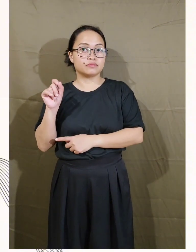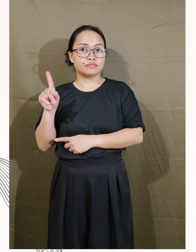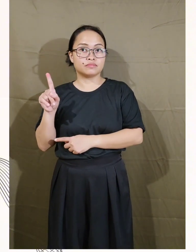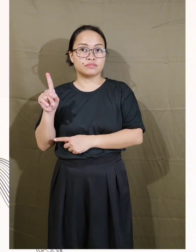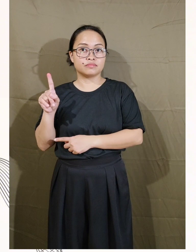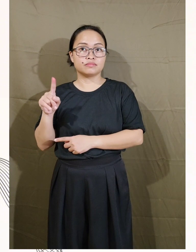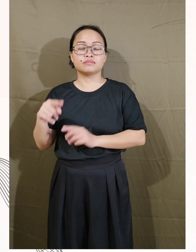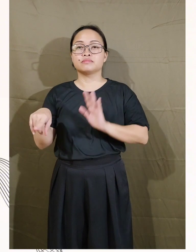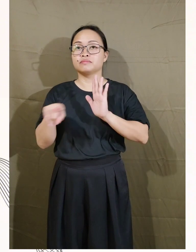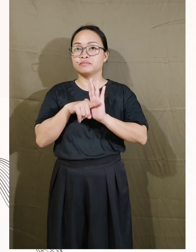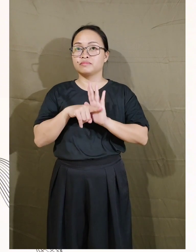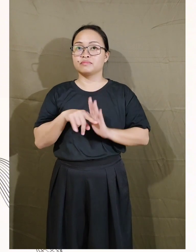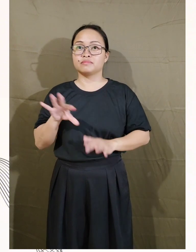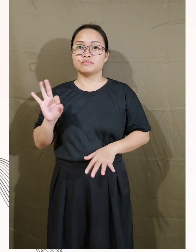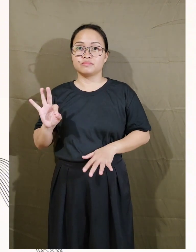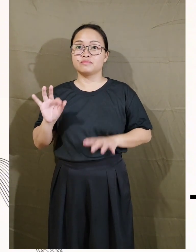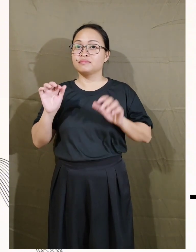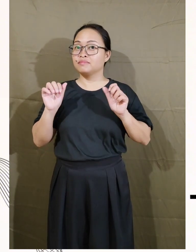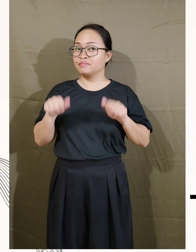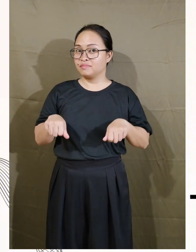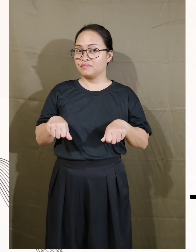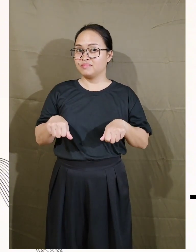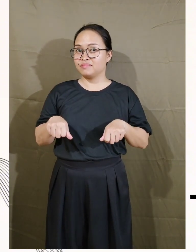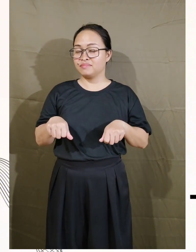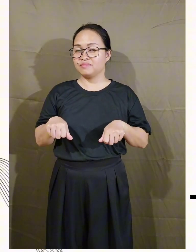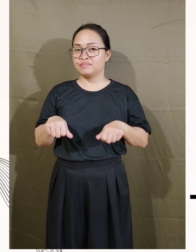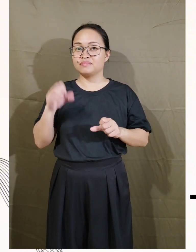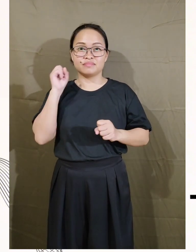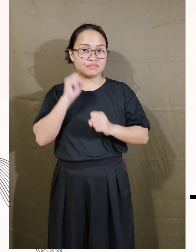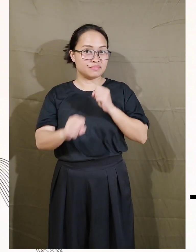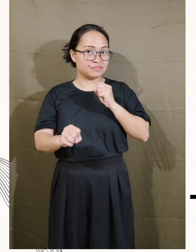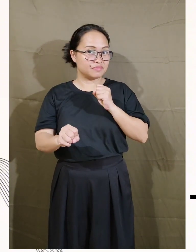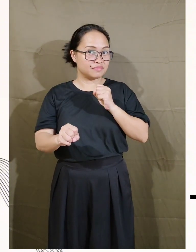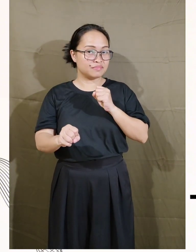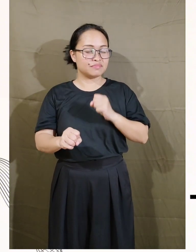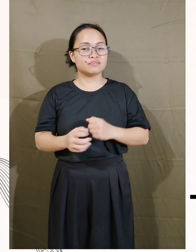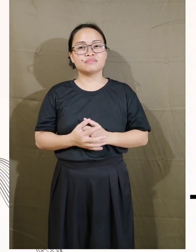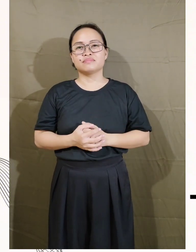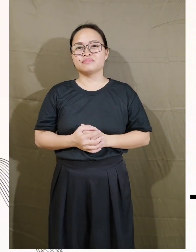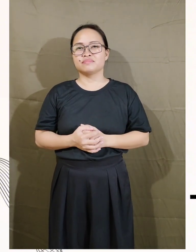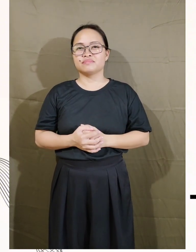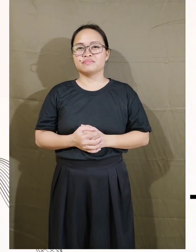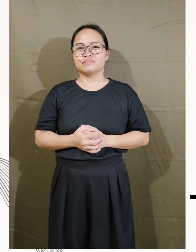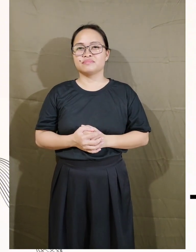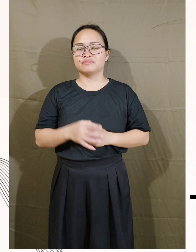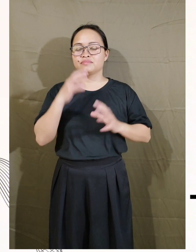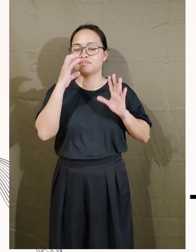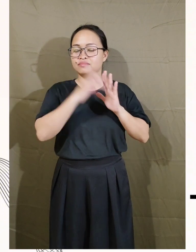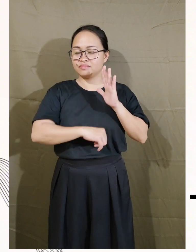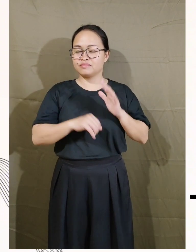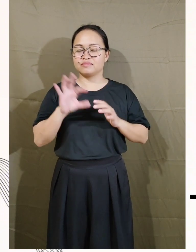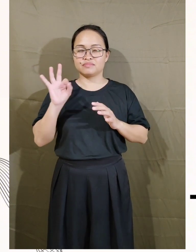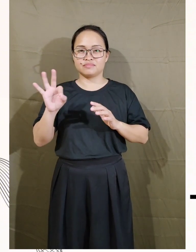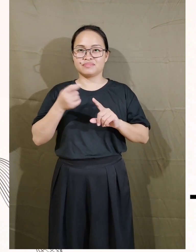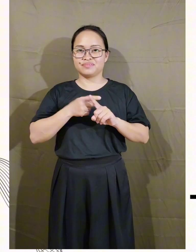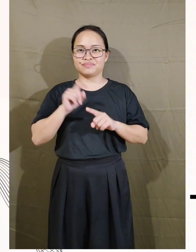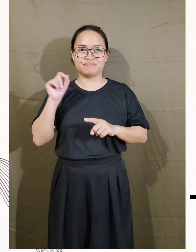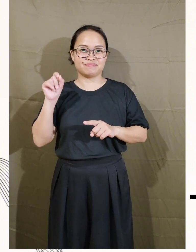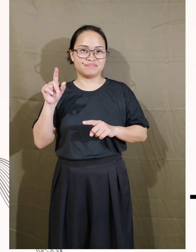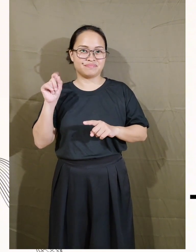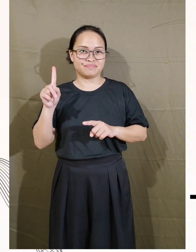minus 9 is already possible, so Let's take away 9 from